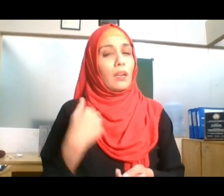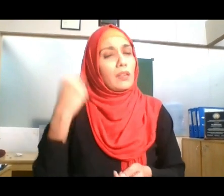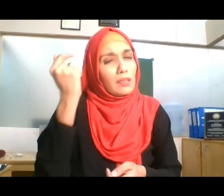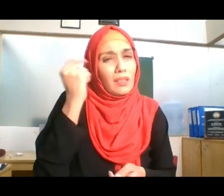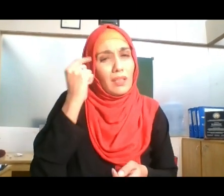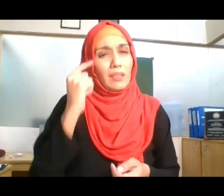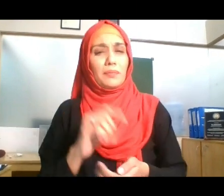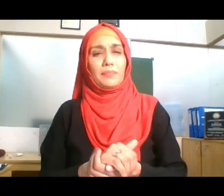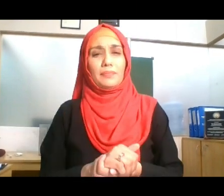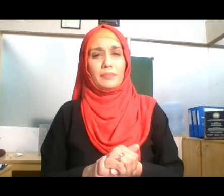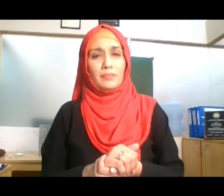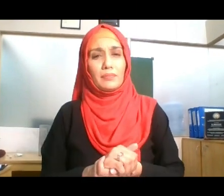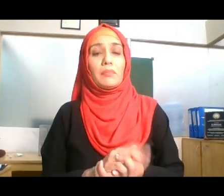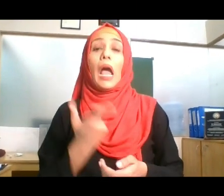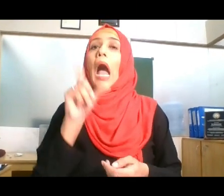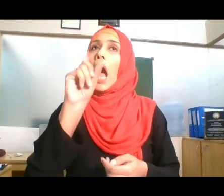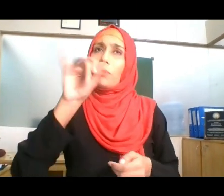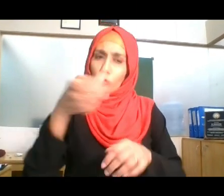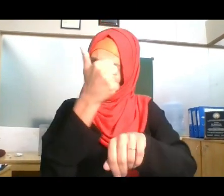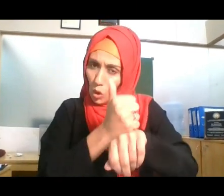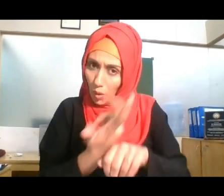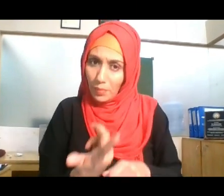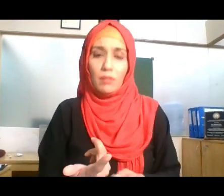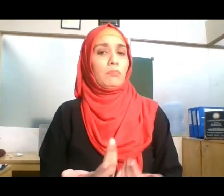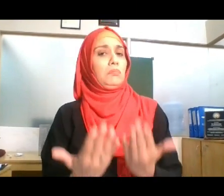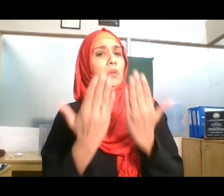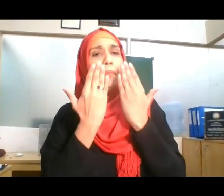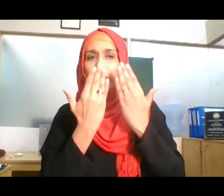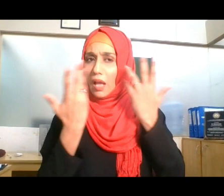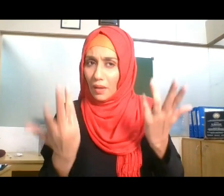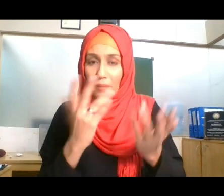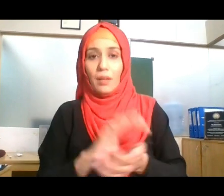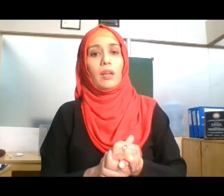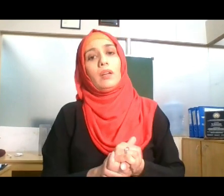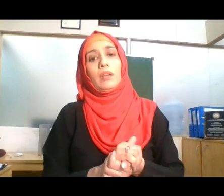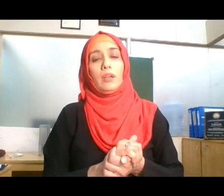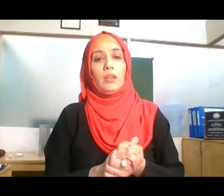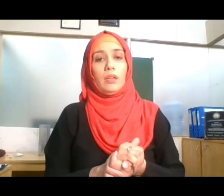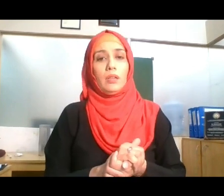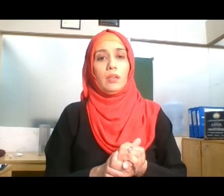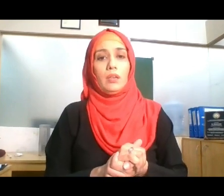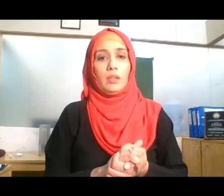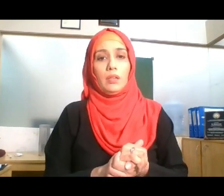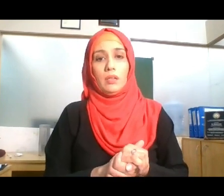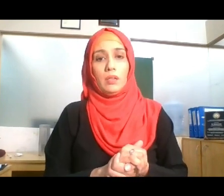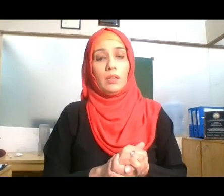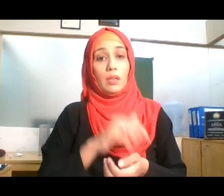it's a career in the job market or an educational pathway, today more than ever, this